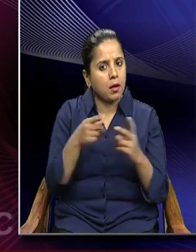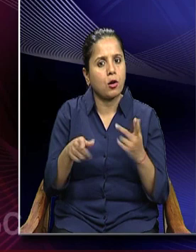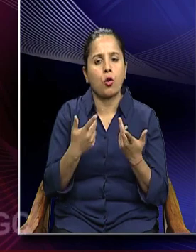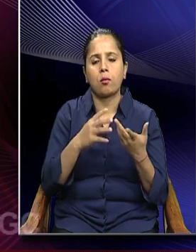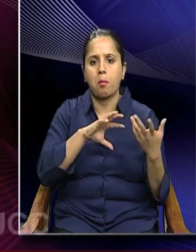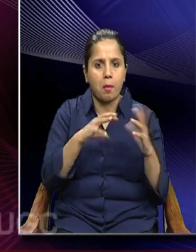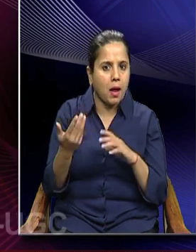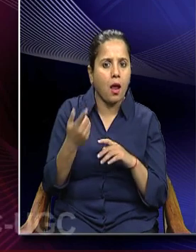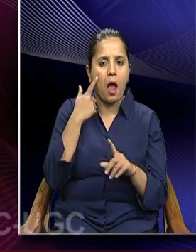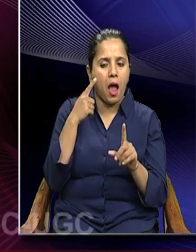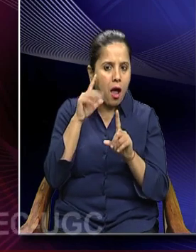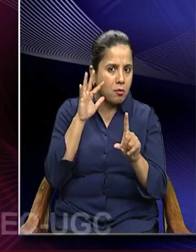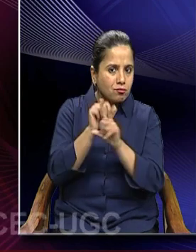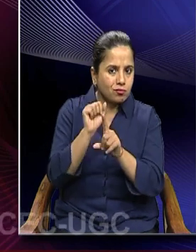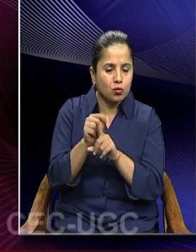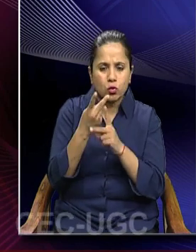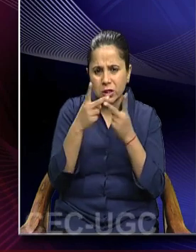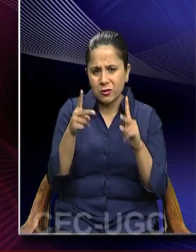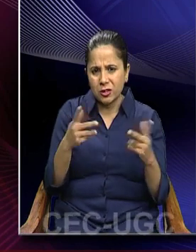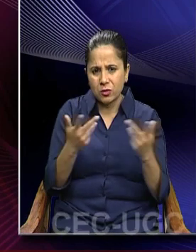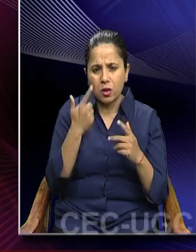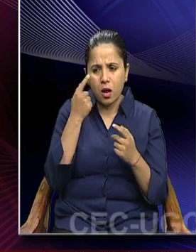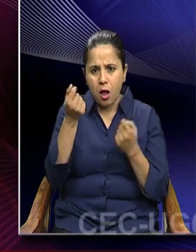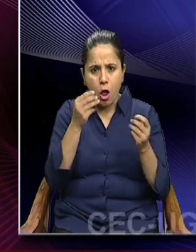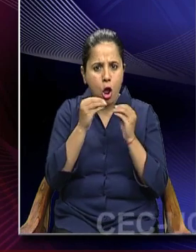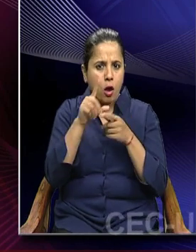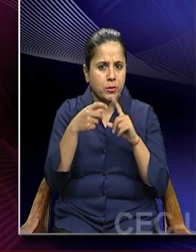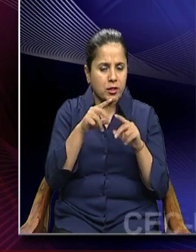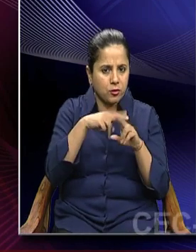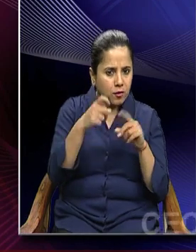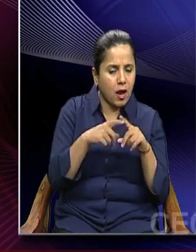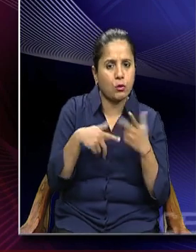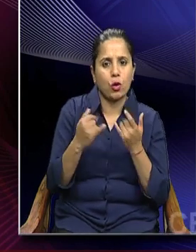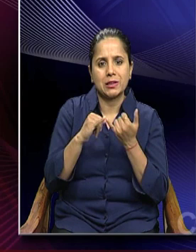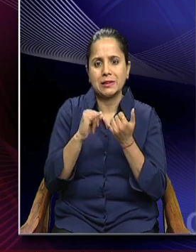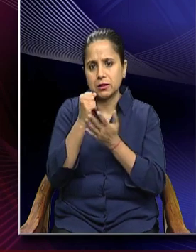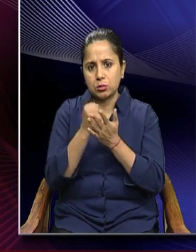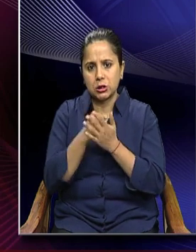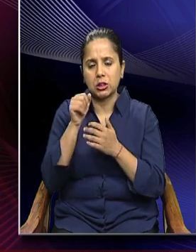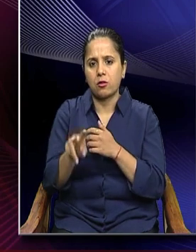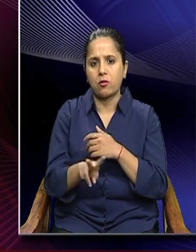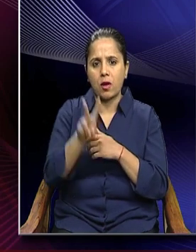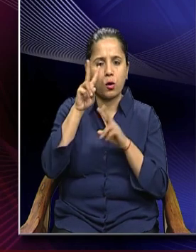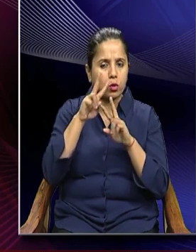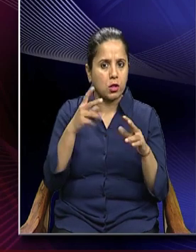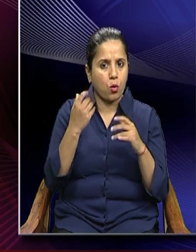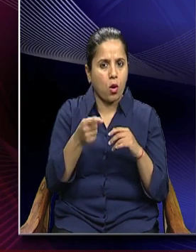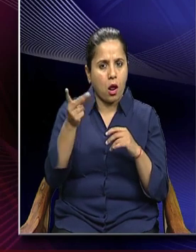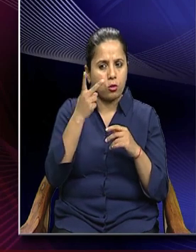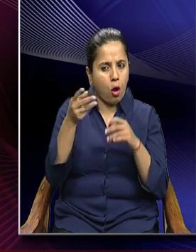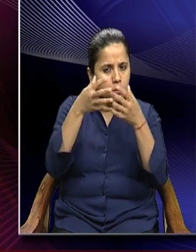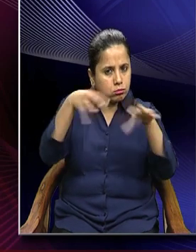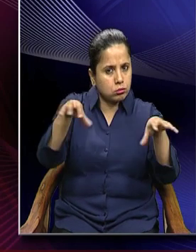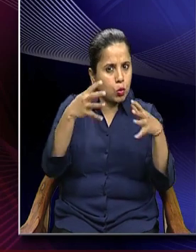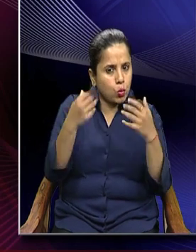or identifying differences between objective facts and the subjective values held by the researcher. They want to distance themselves